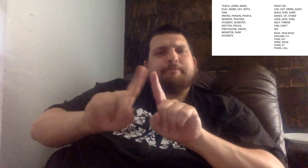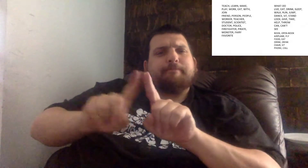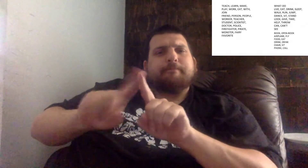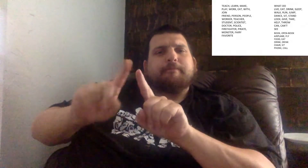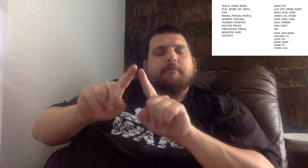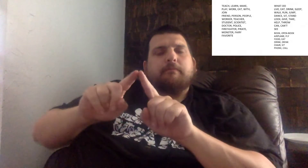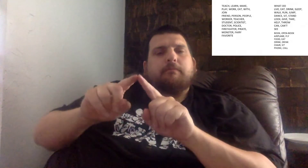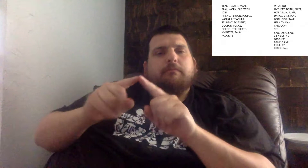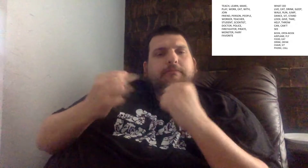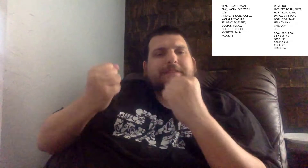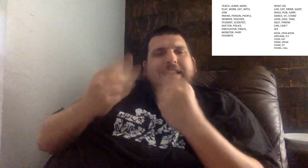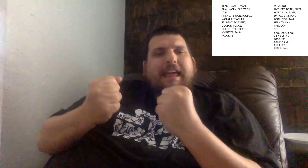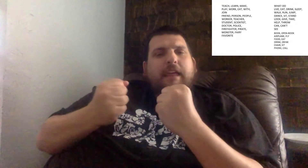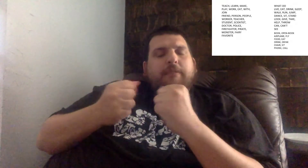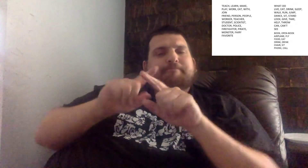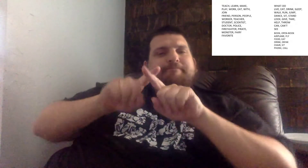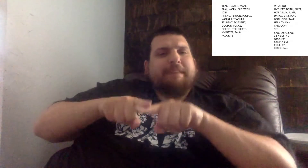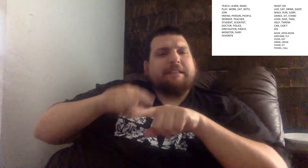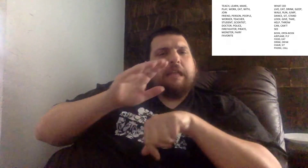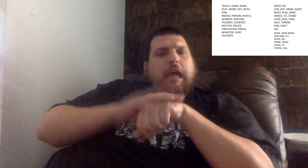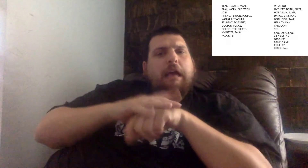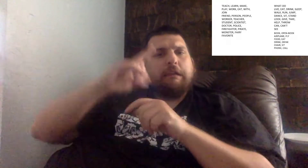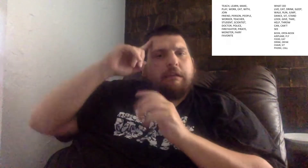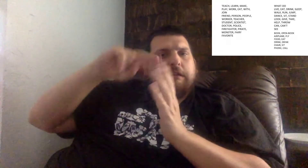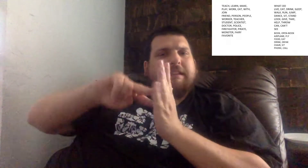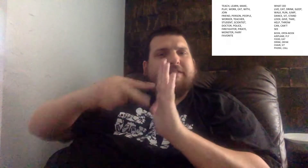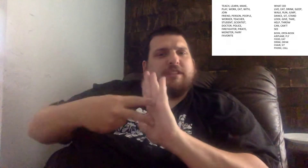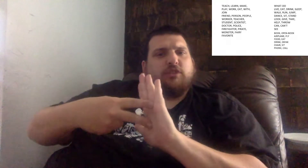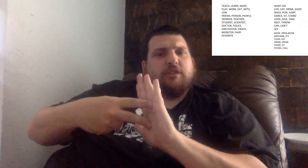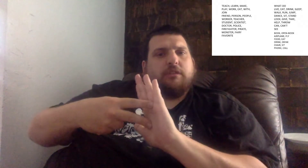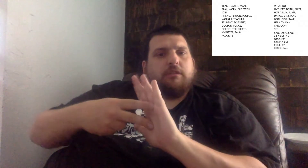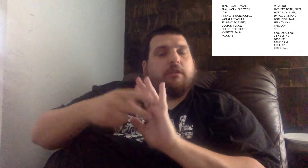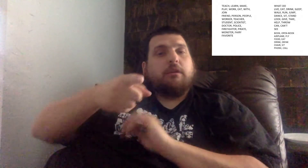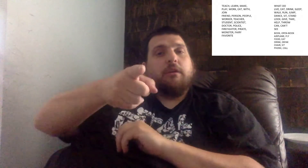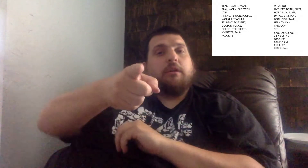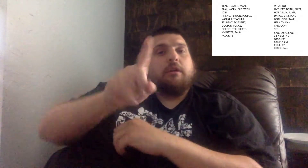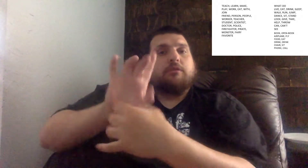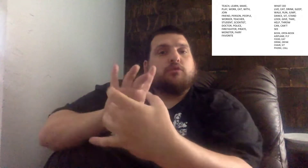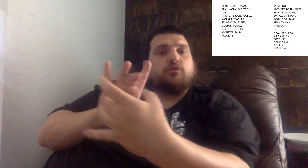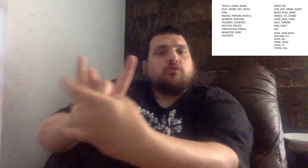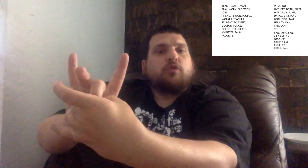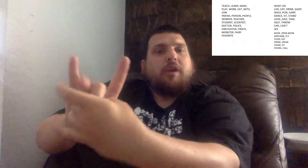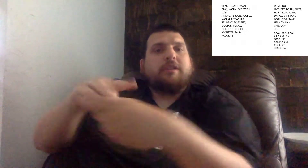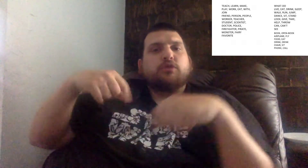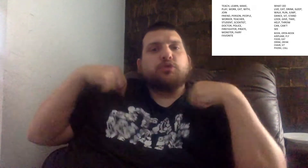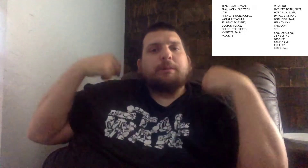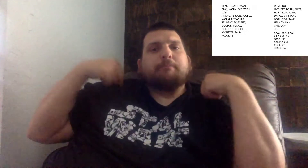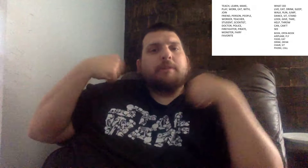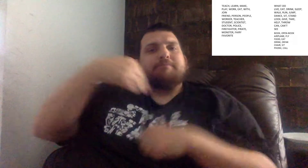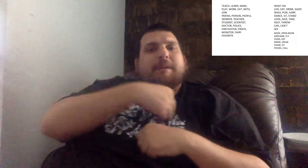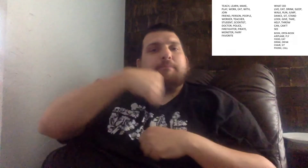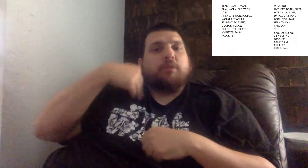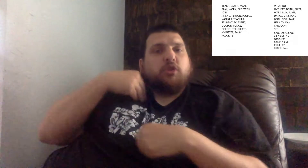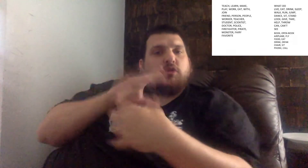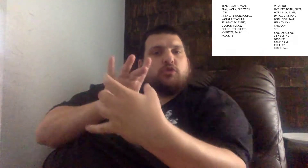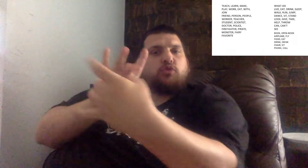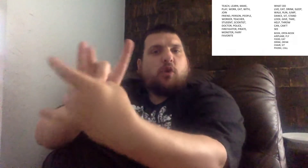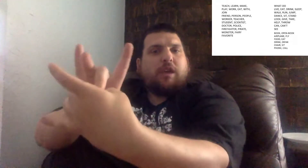Join has many different signs depending on the intention. You can join a gym